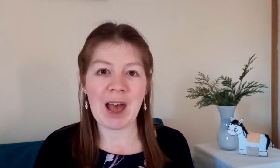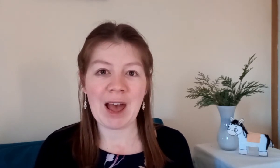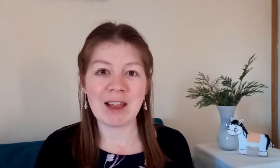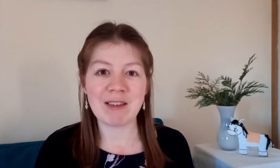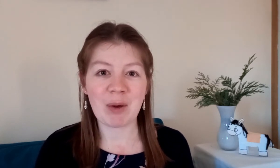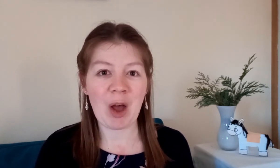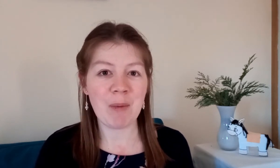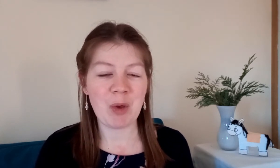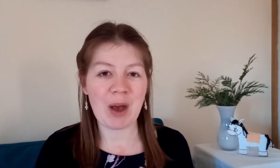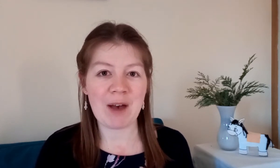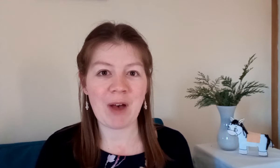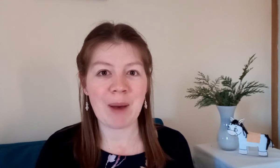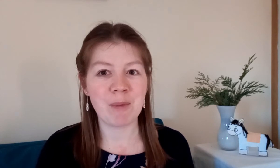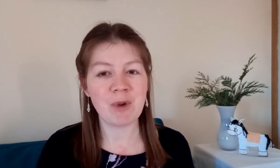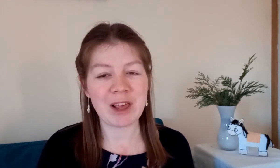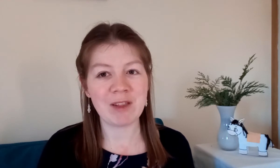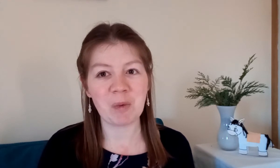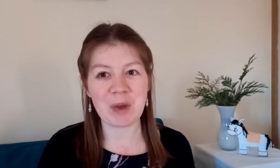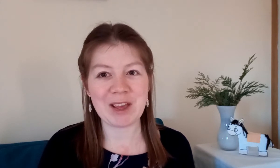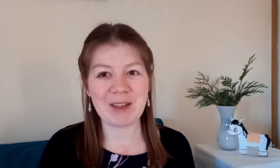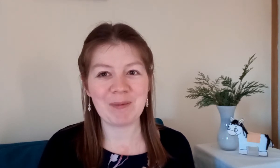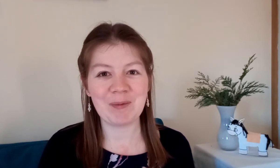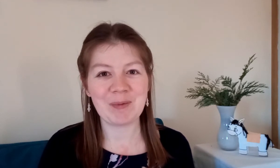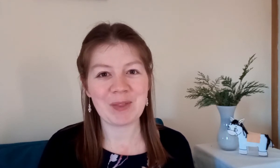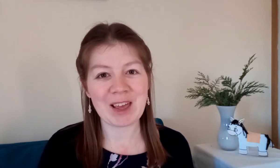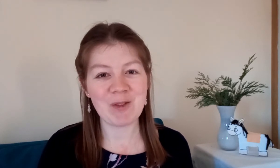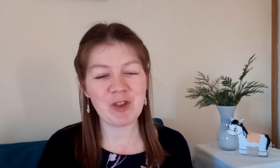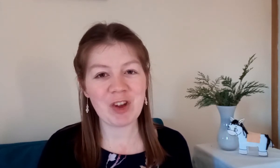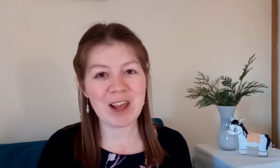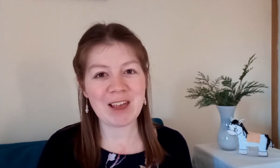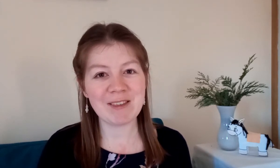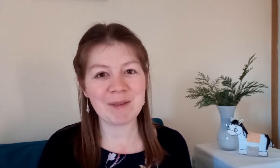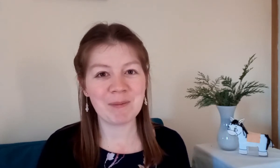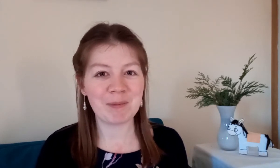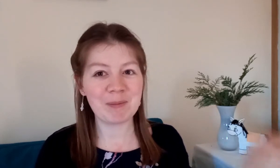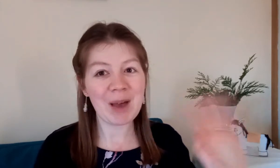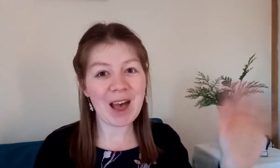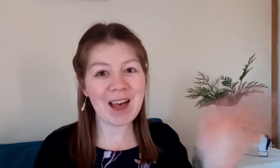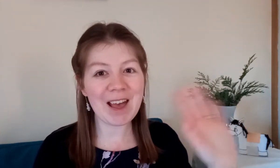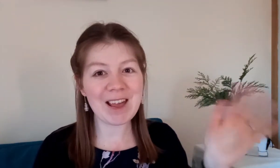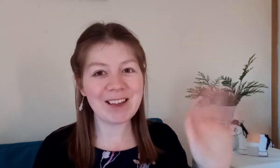and hope you have a brilliant week. Thank you for joining us. Bye!